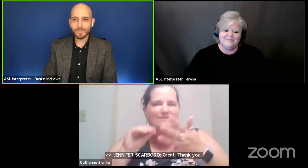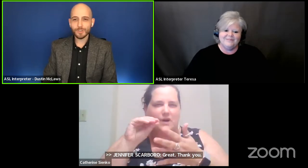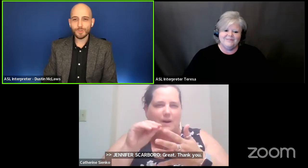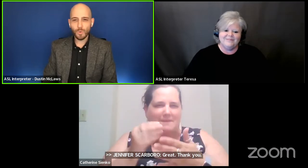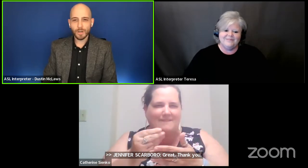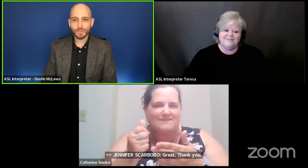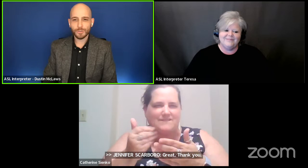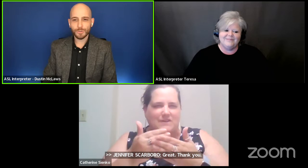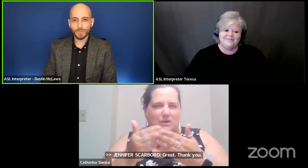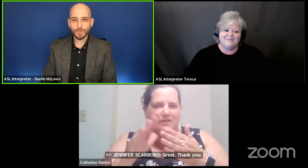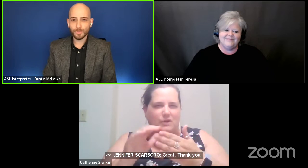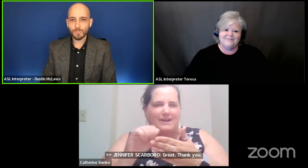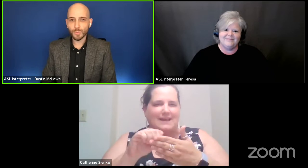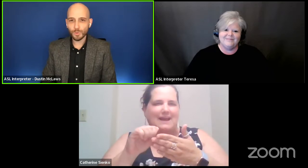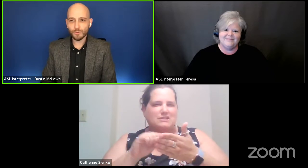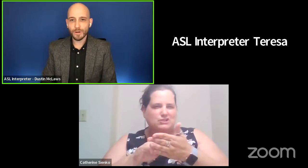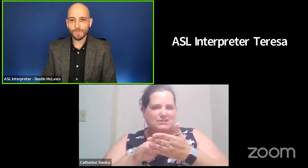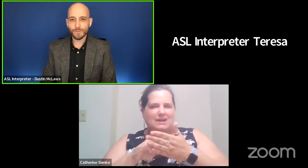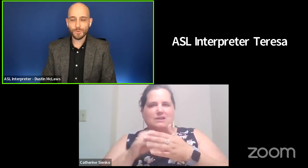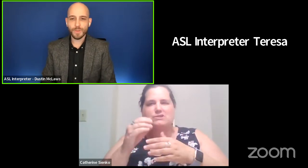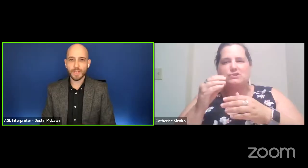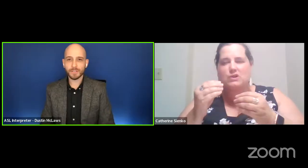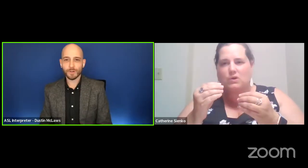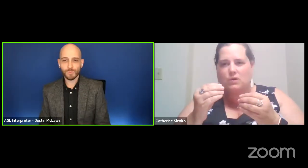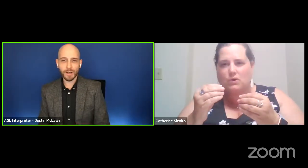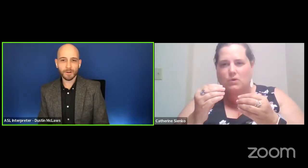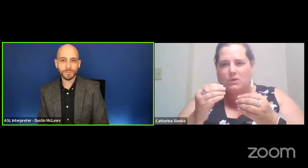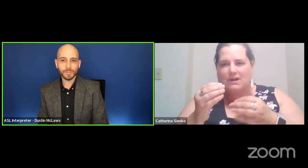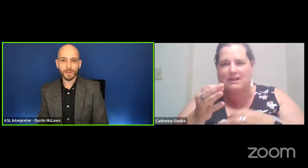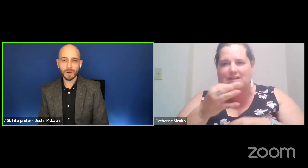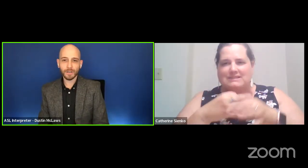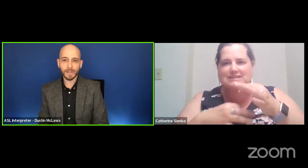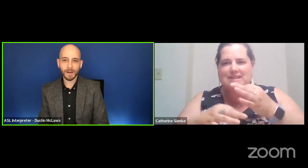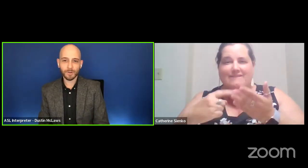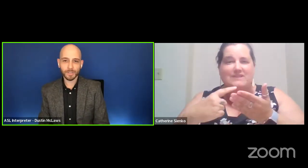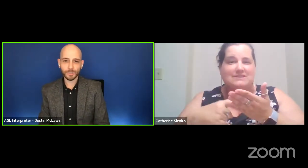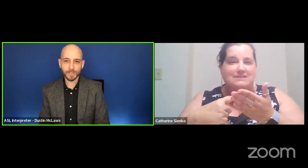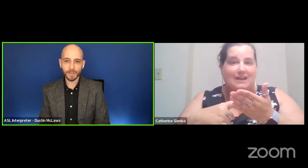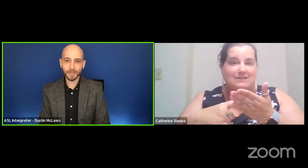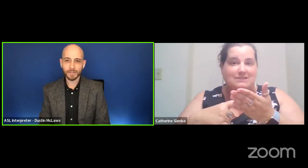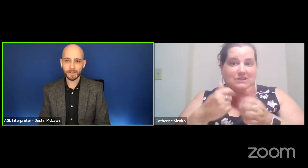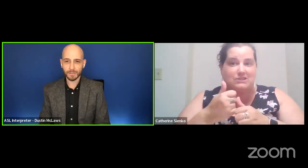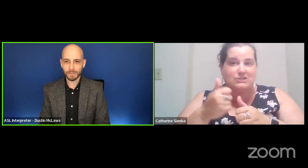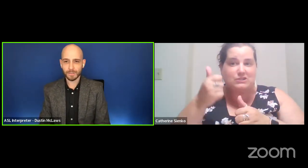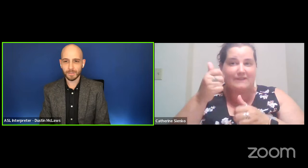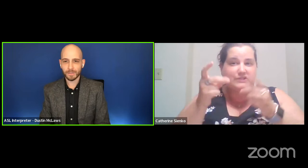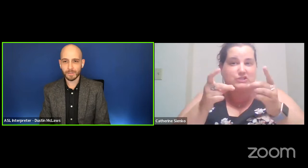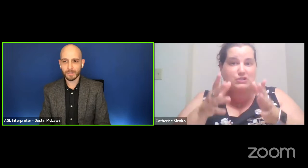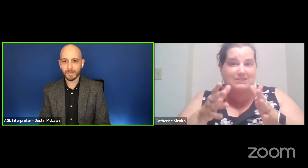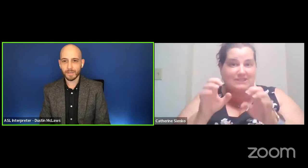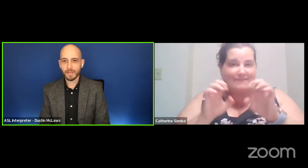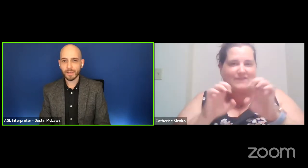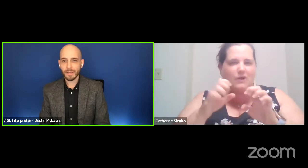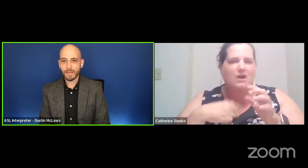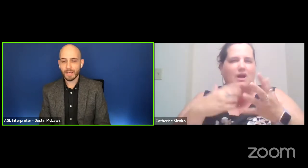I do want to move a few things around on our agenda.